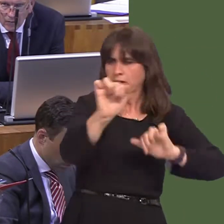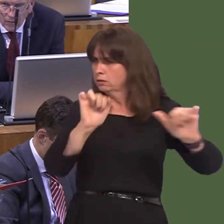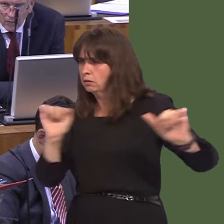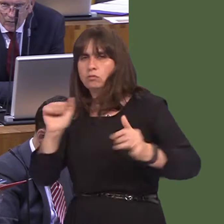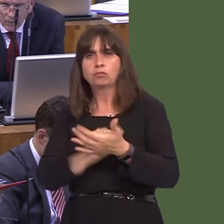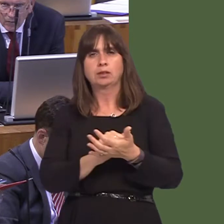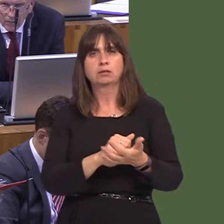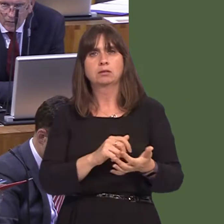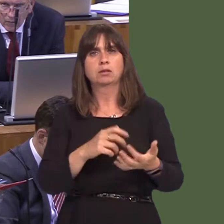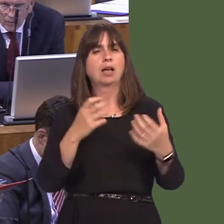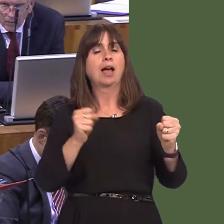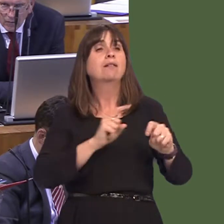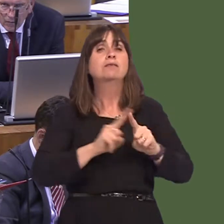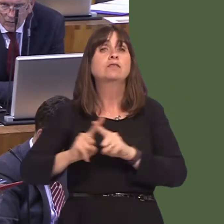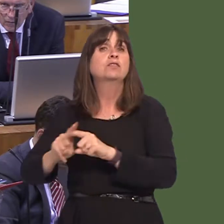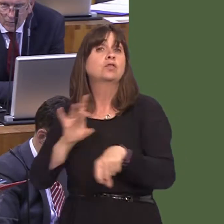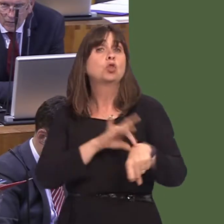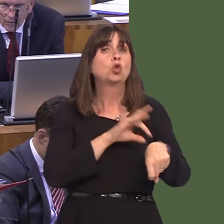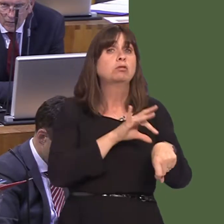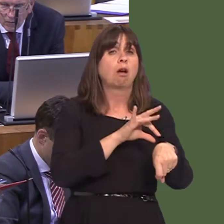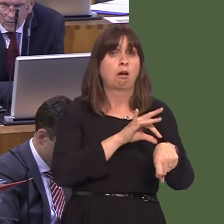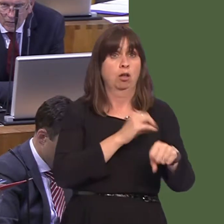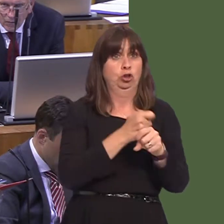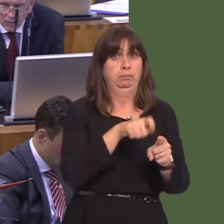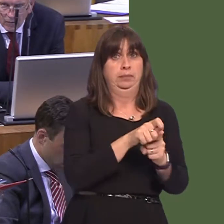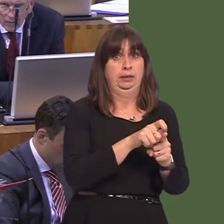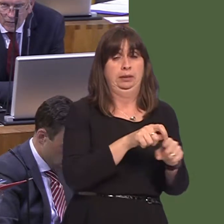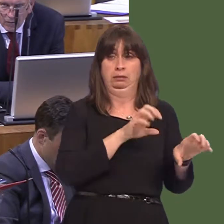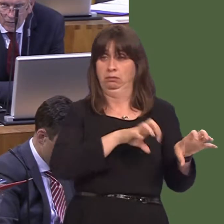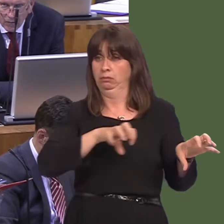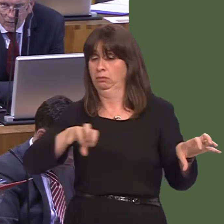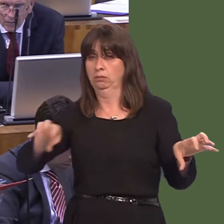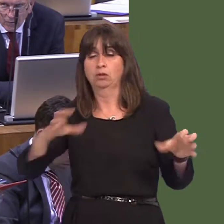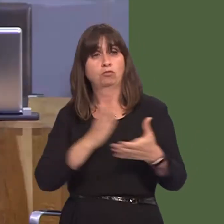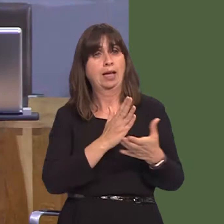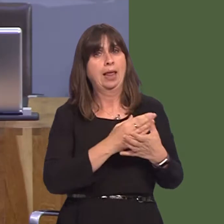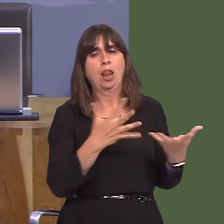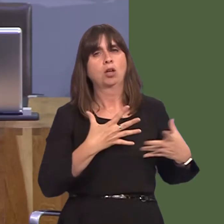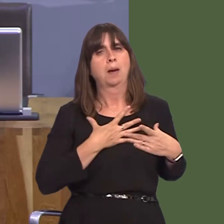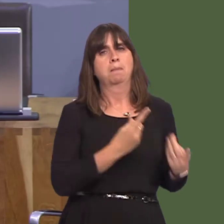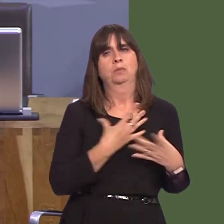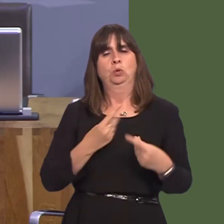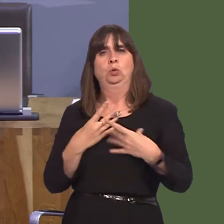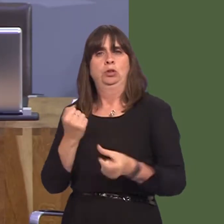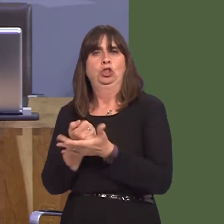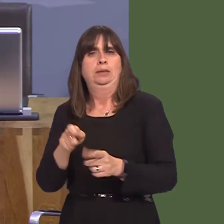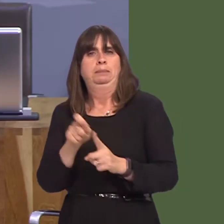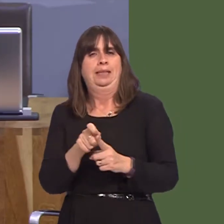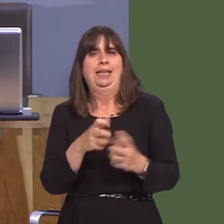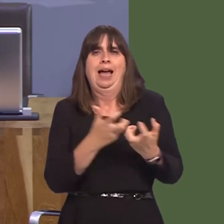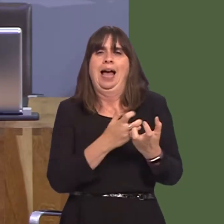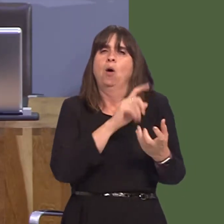to do that. There are several surgeries across Wales that don't demand that they do that. So that's the choice of the surgery and the